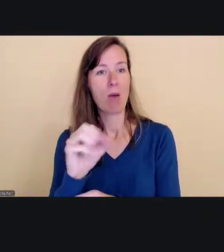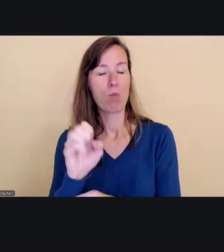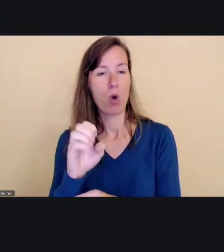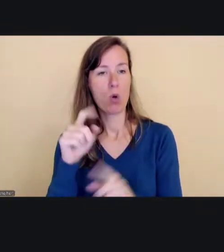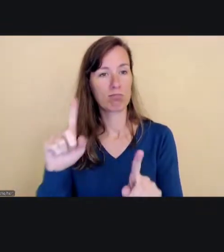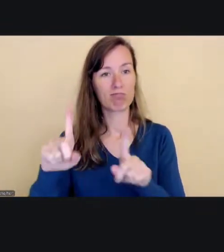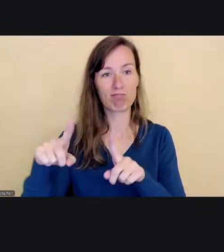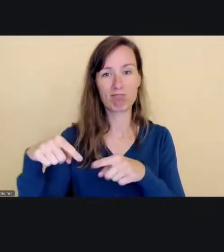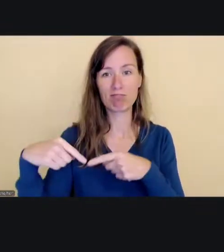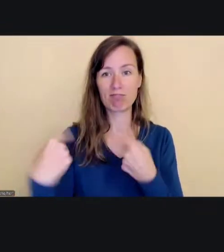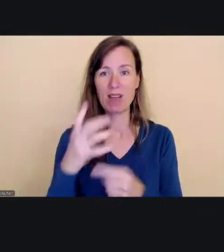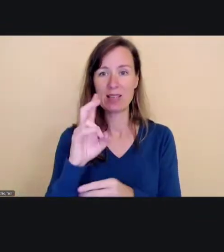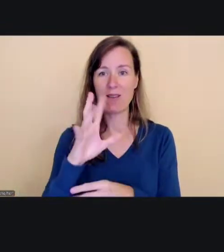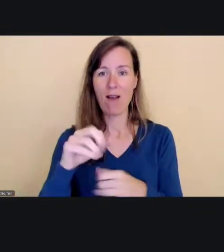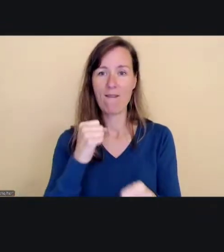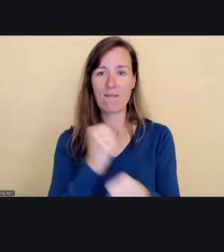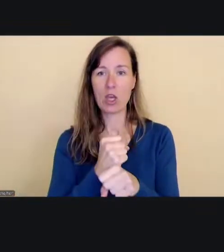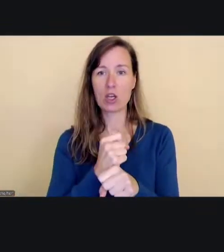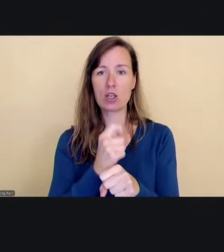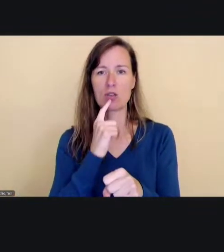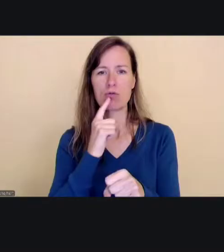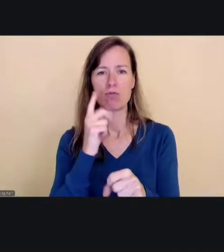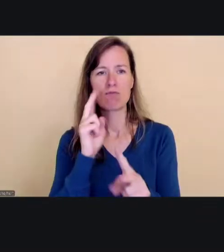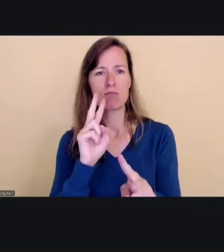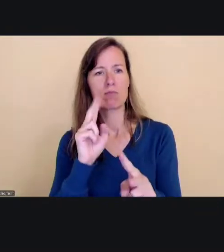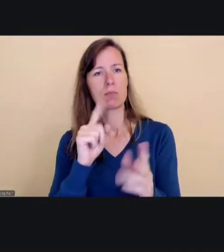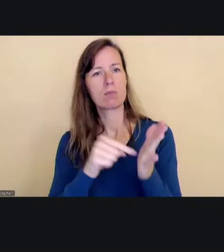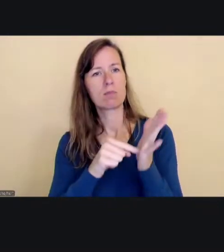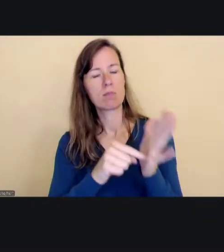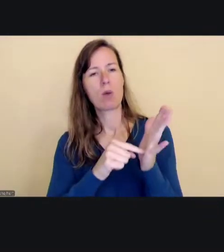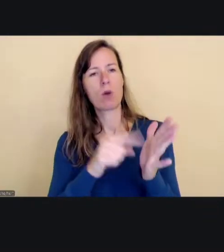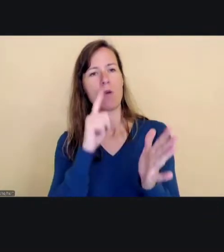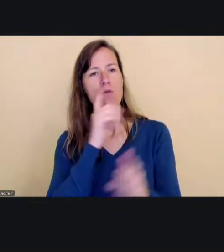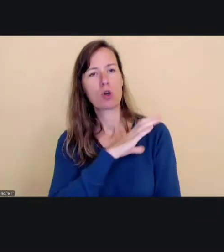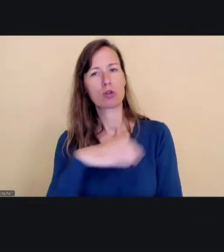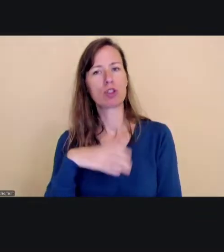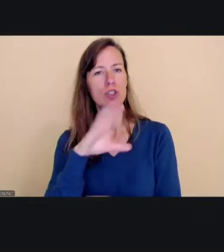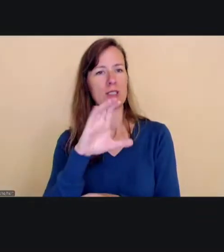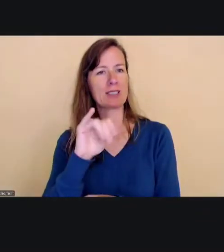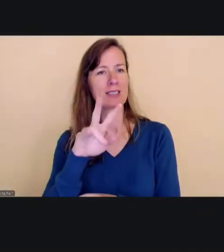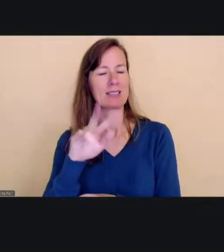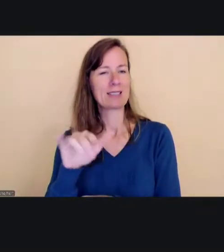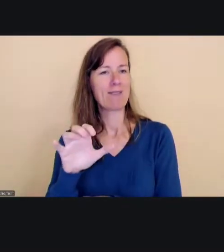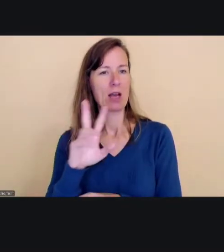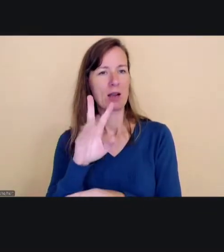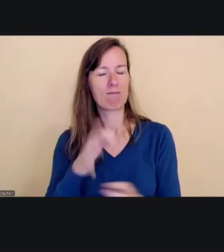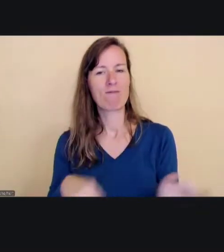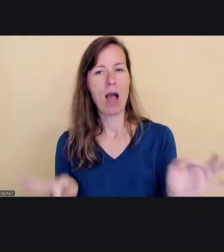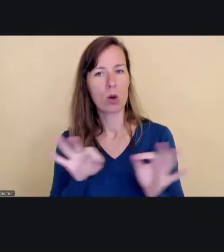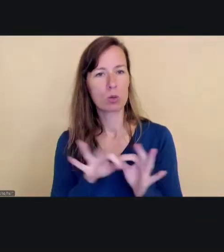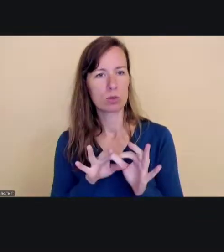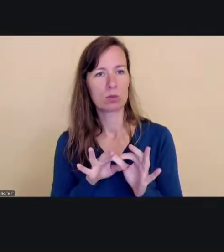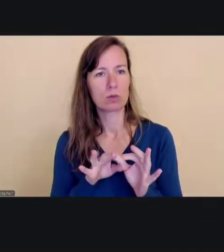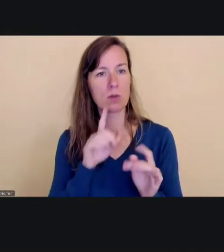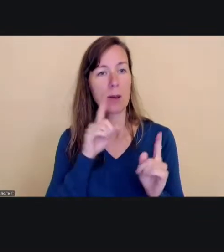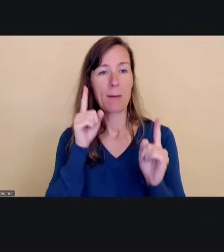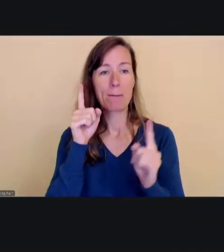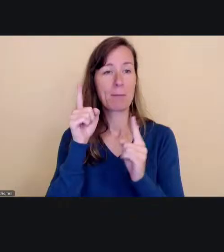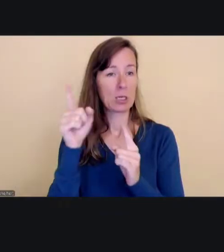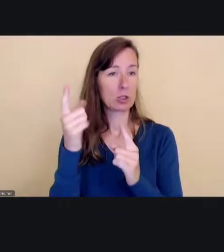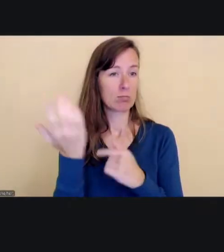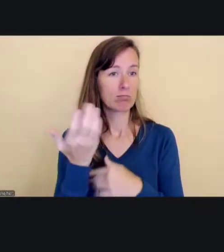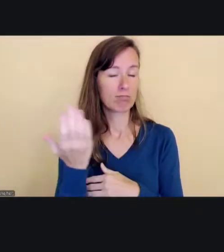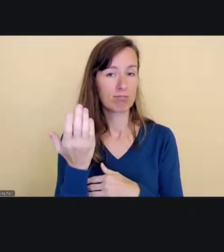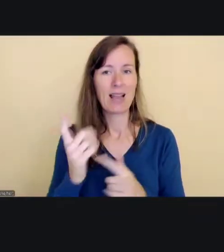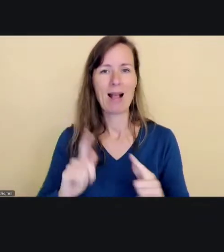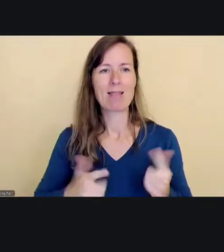a visible and exemplary sign of Christian and civic values, whose mission is to create lifelong learners who embrace their